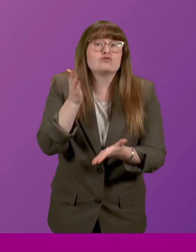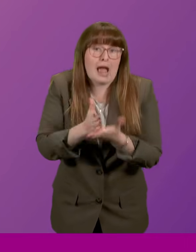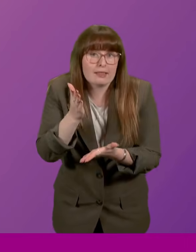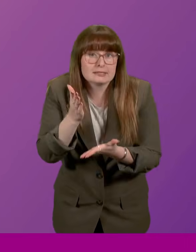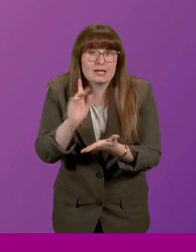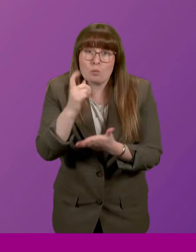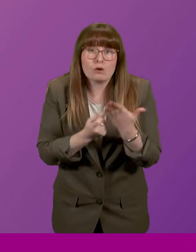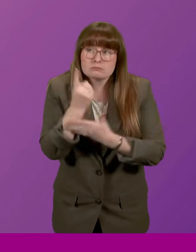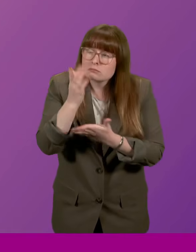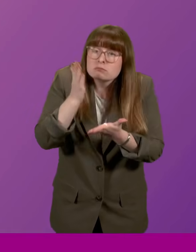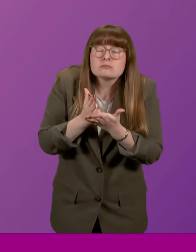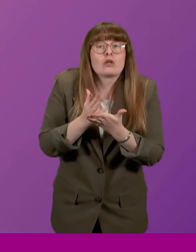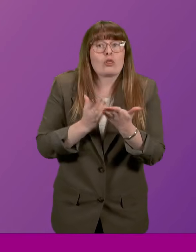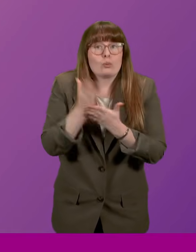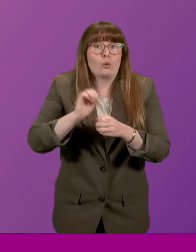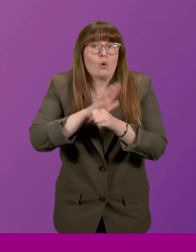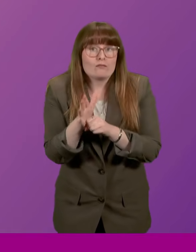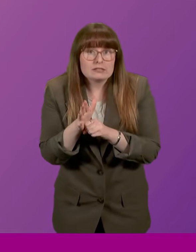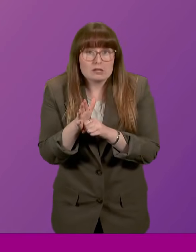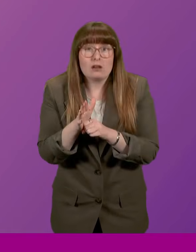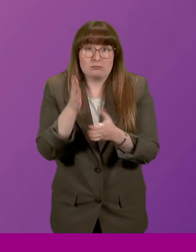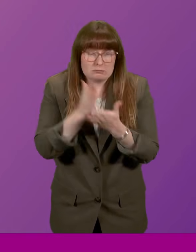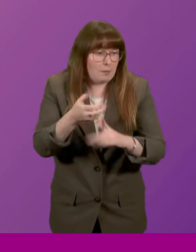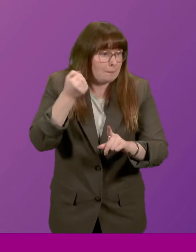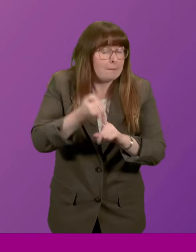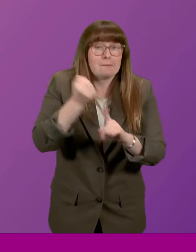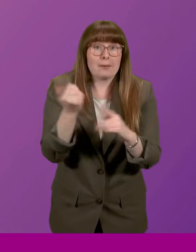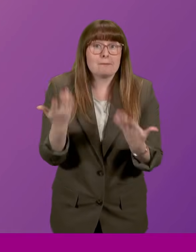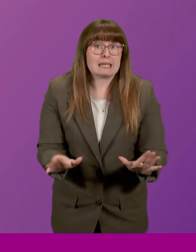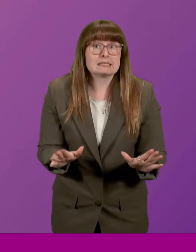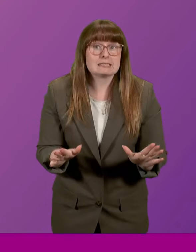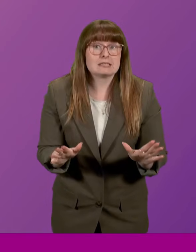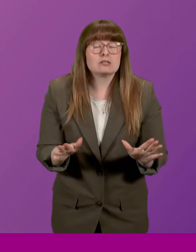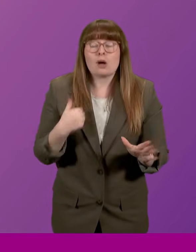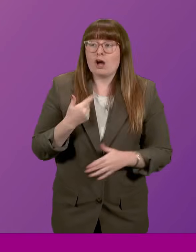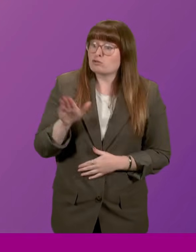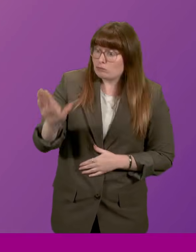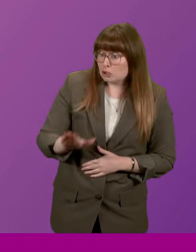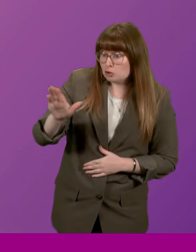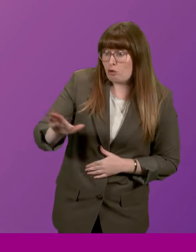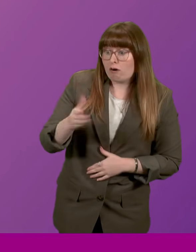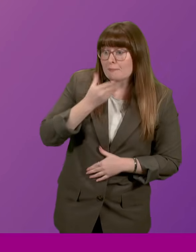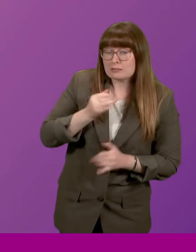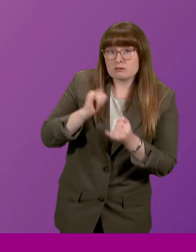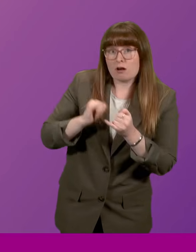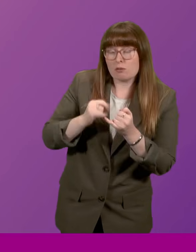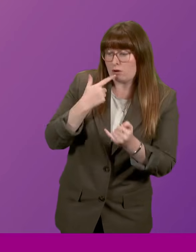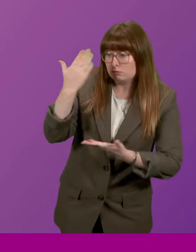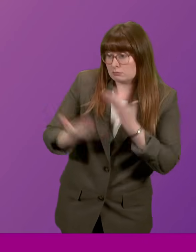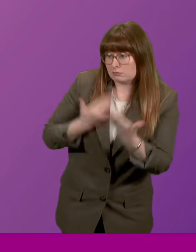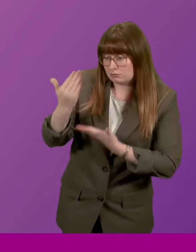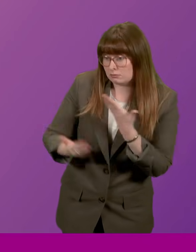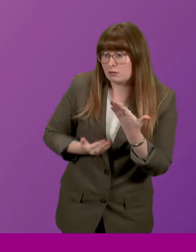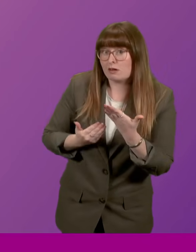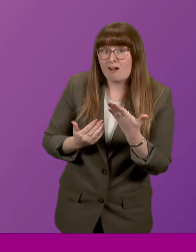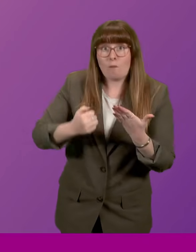the COVID pandemic and its significant disruption. Now, what I can reassure Mr Sarwar about is that